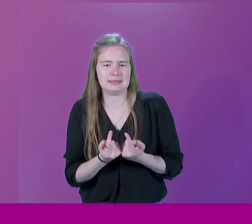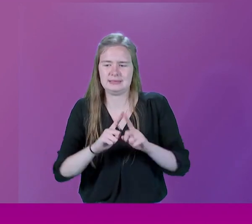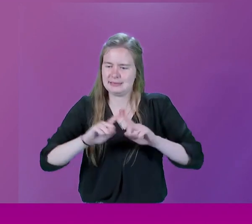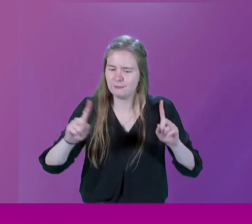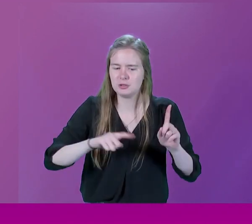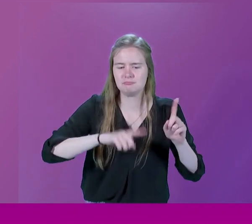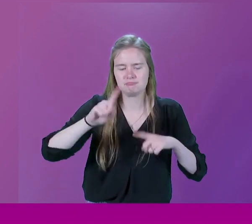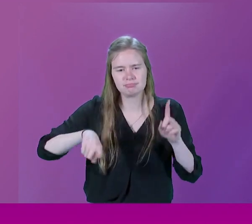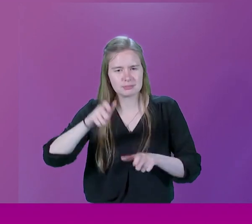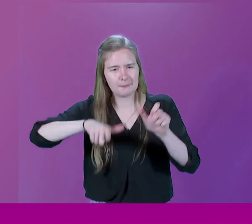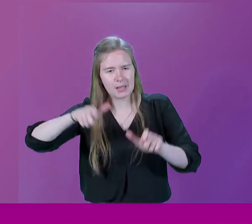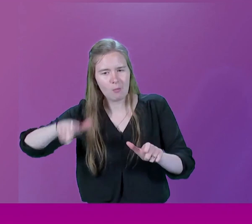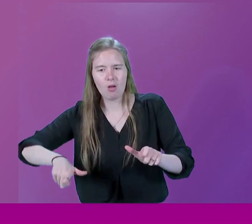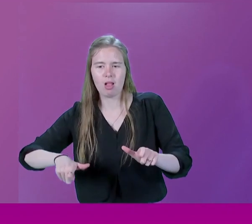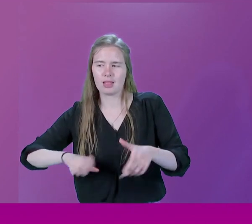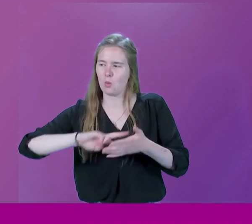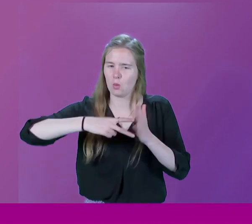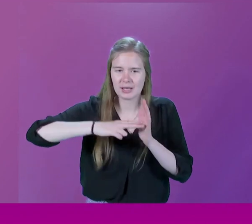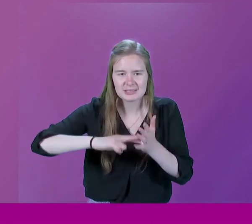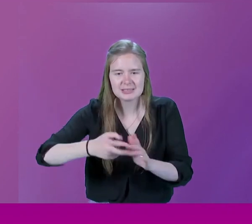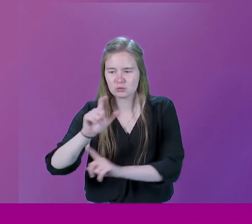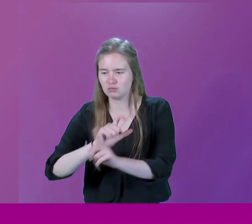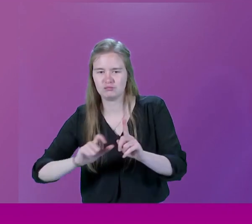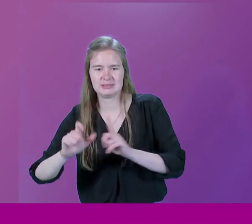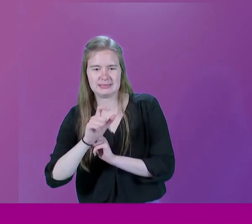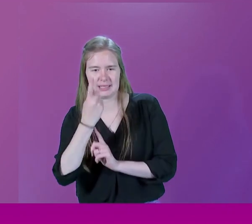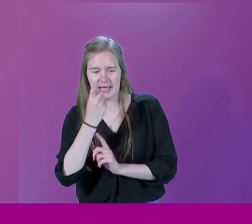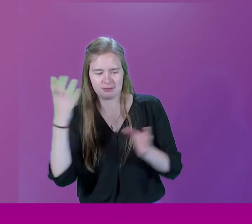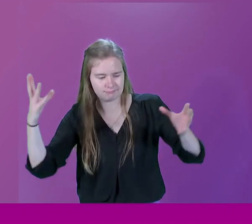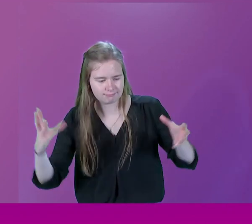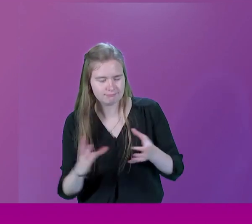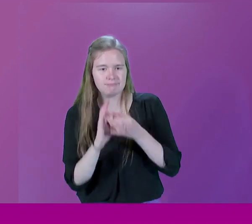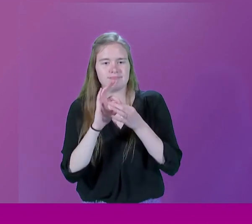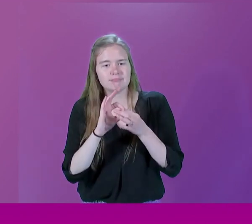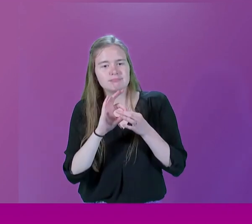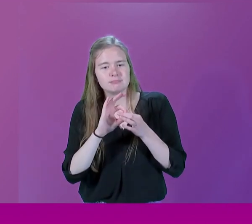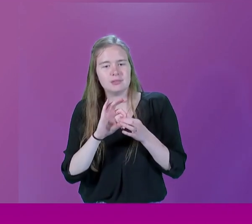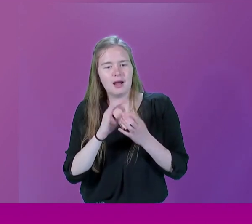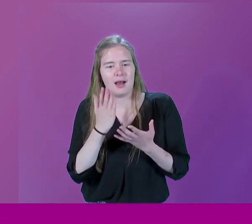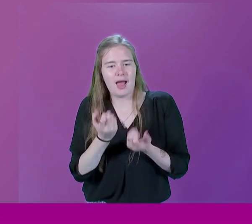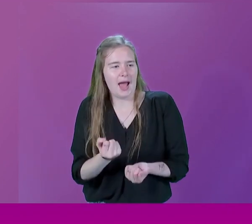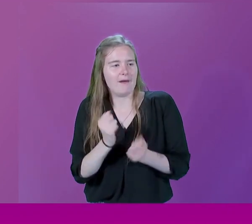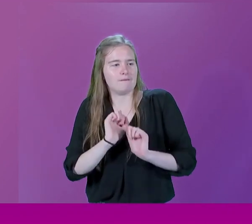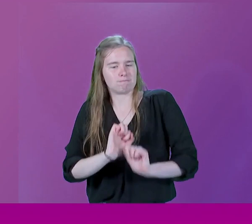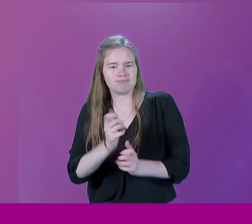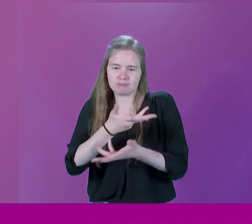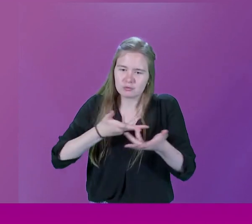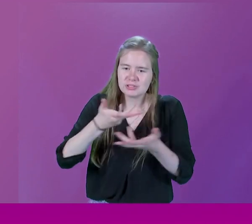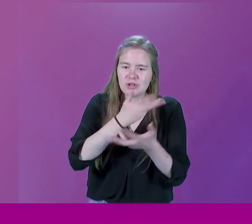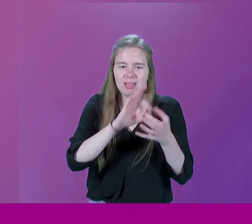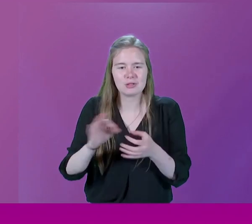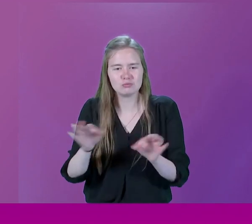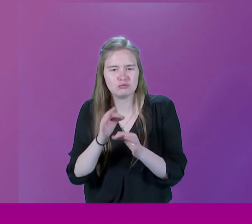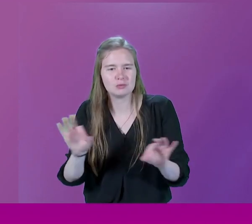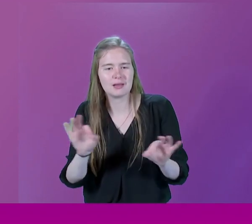of disciplines and people and organisations and communities that can come together and have this kind of conversation